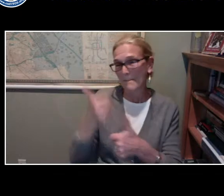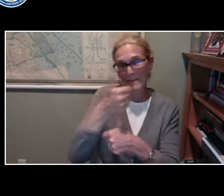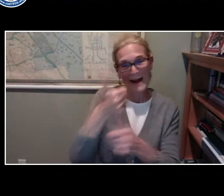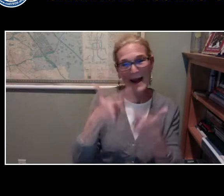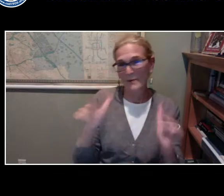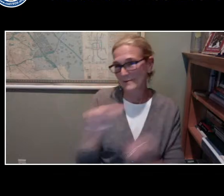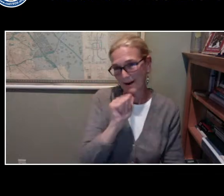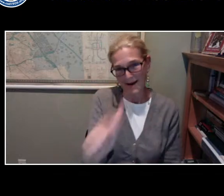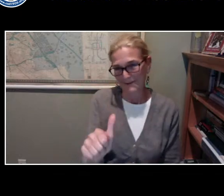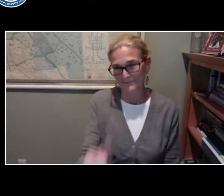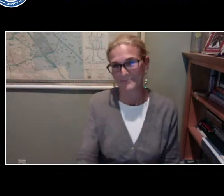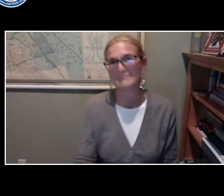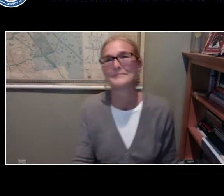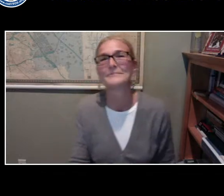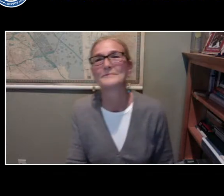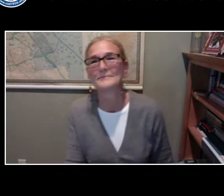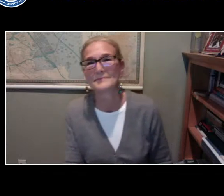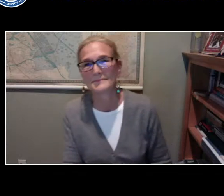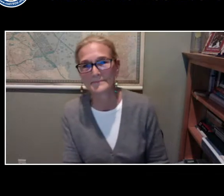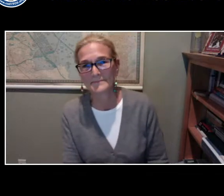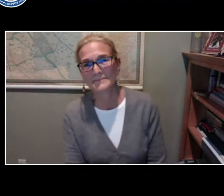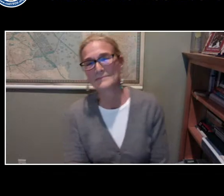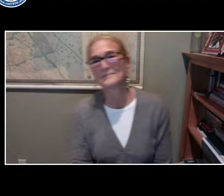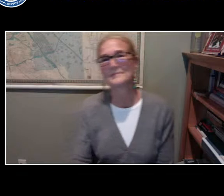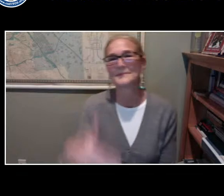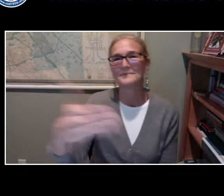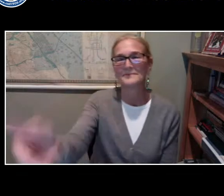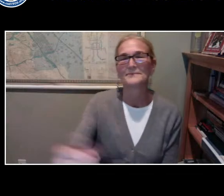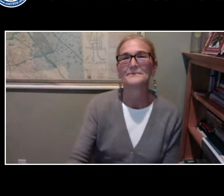but they do not use ASL as their primary language.